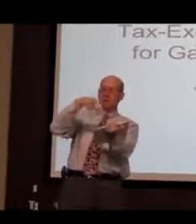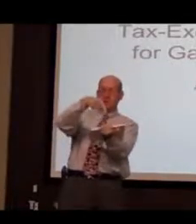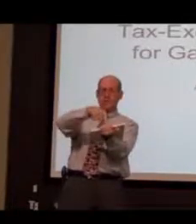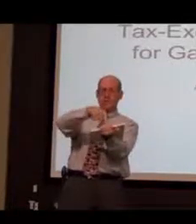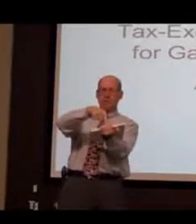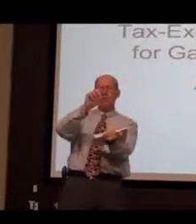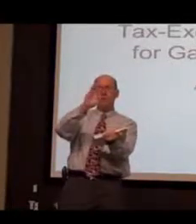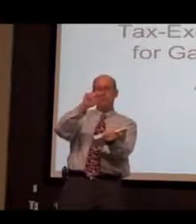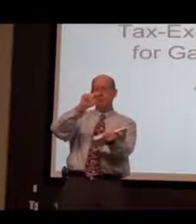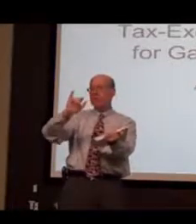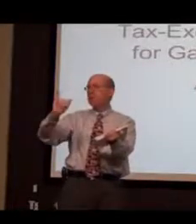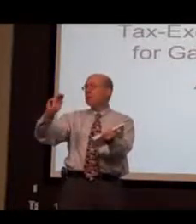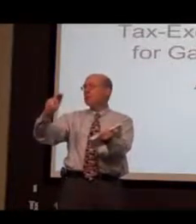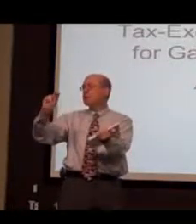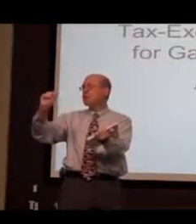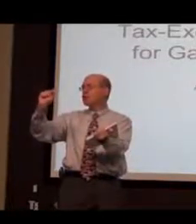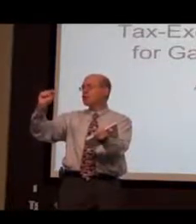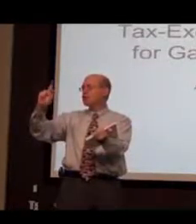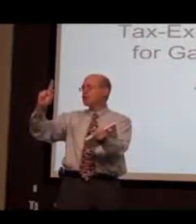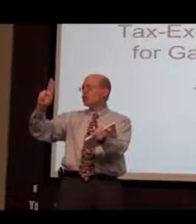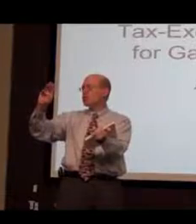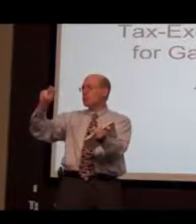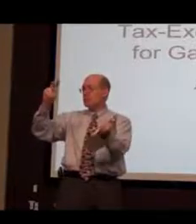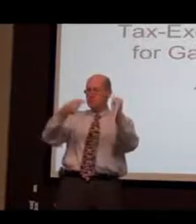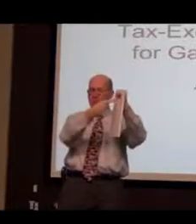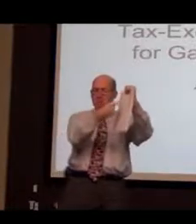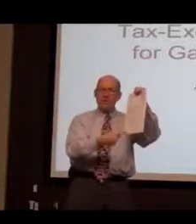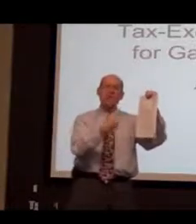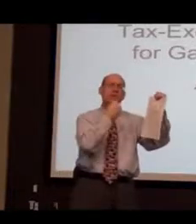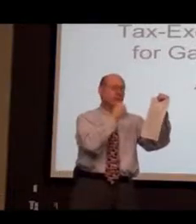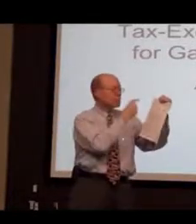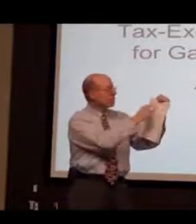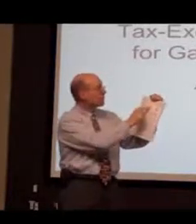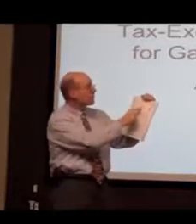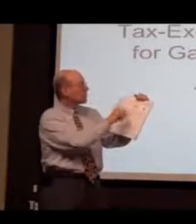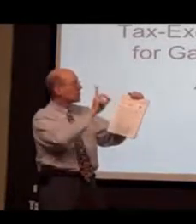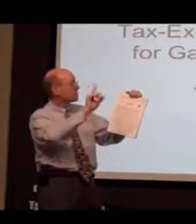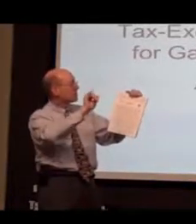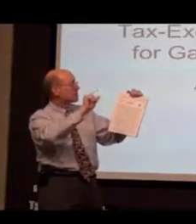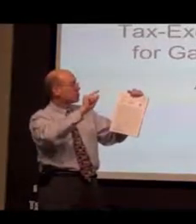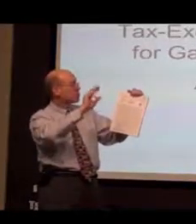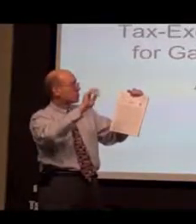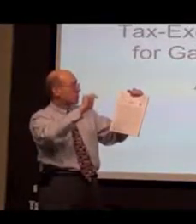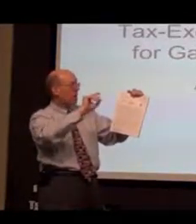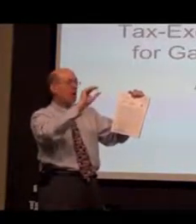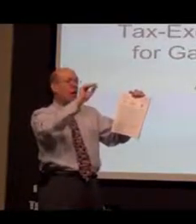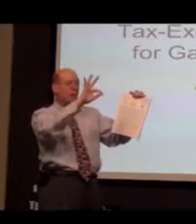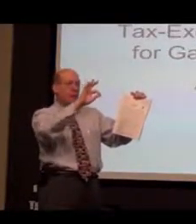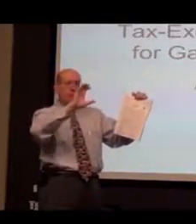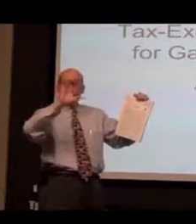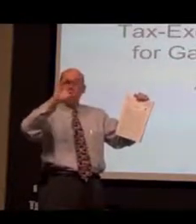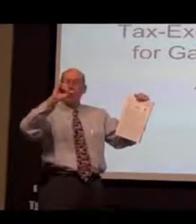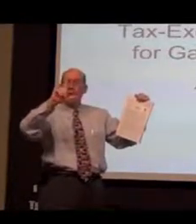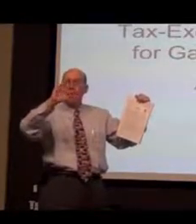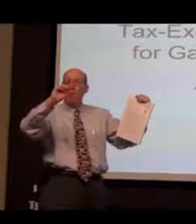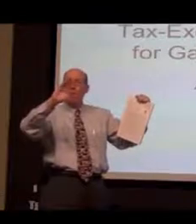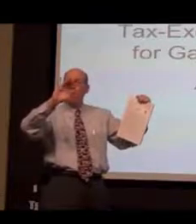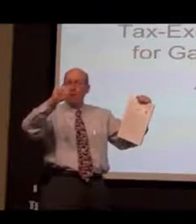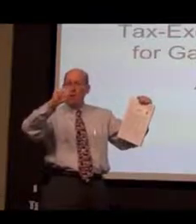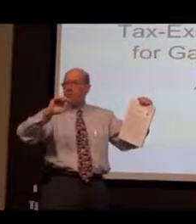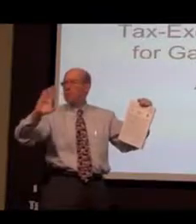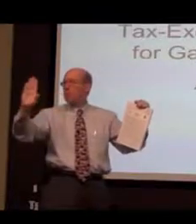of what that document looks like. And this is our official debt instrument here. And you can see